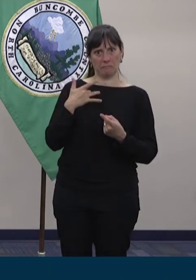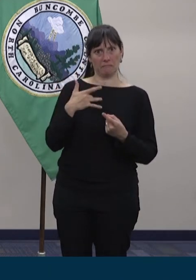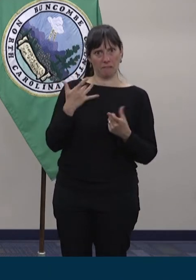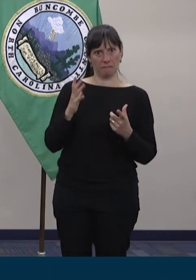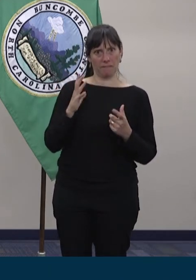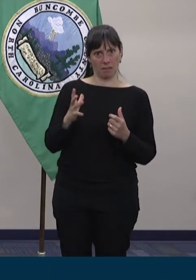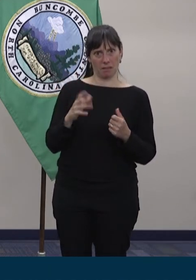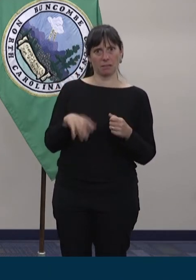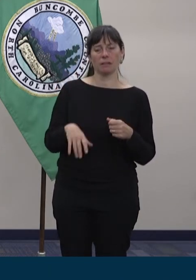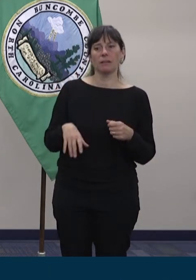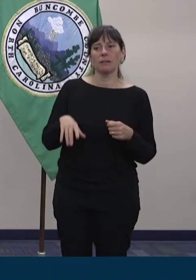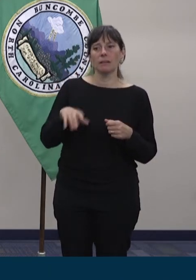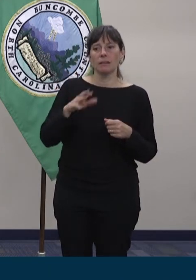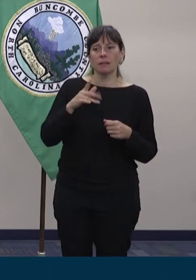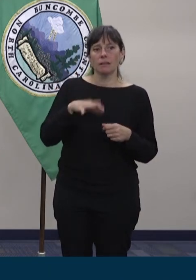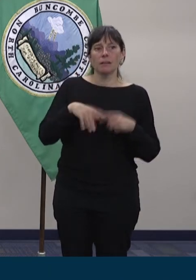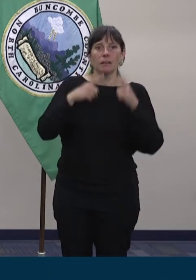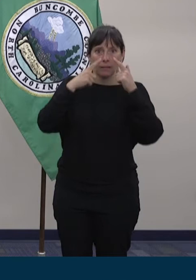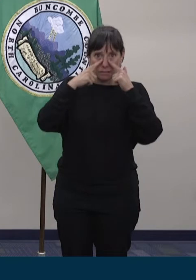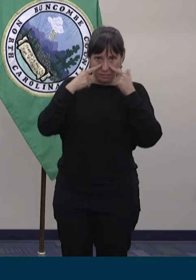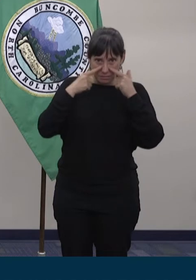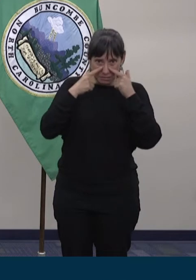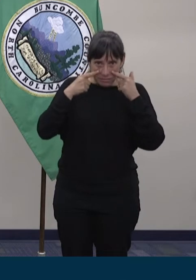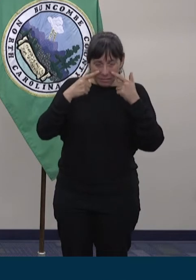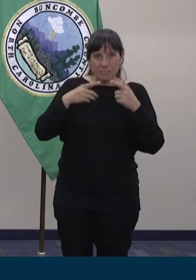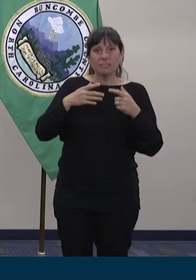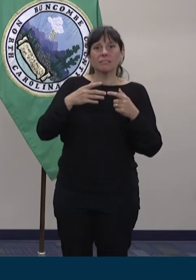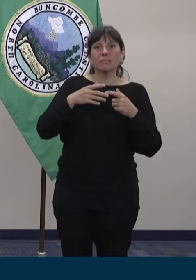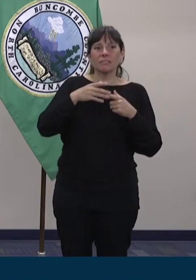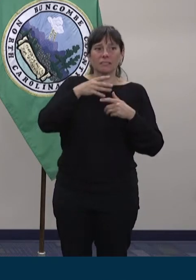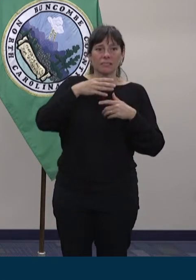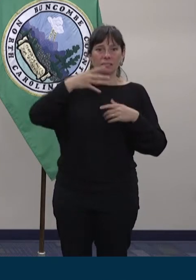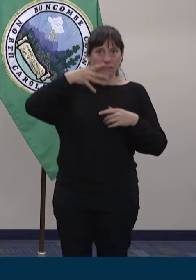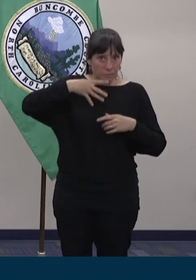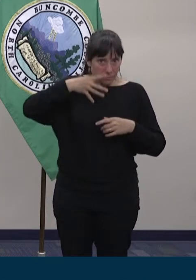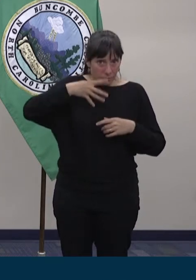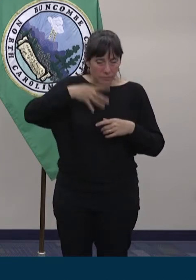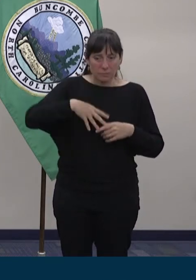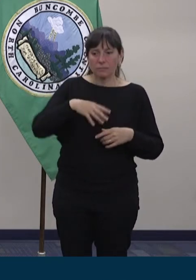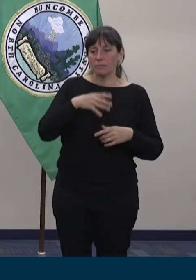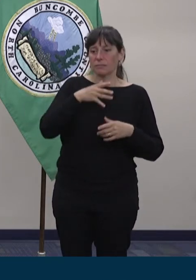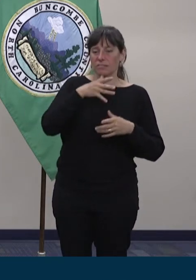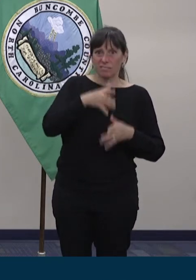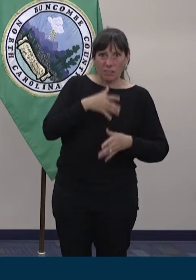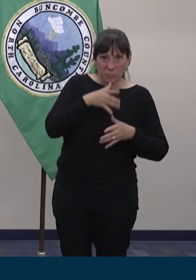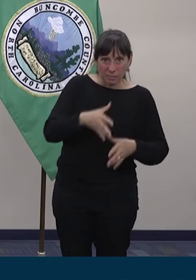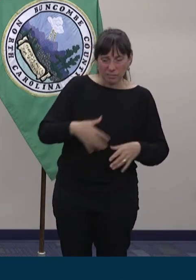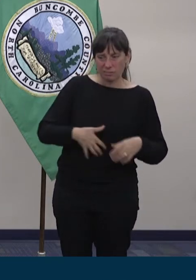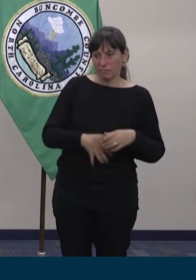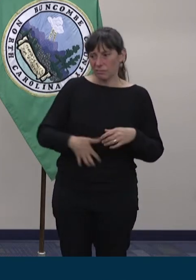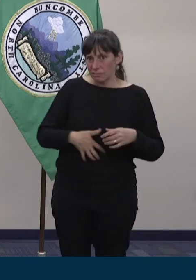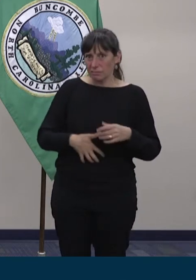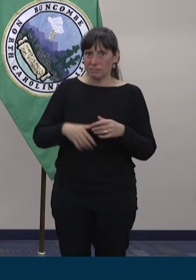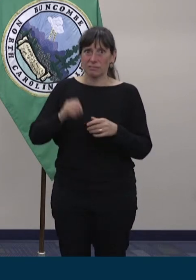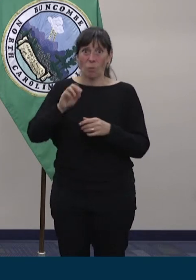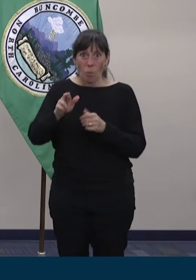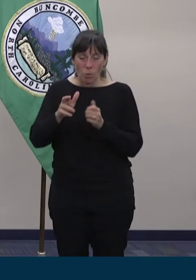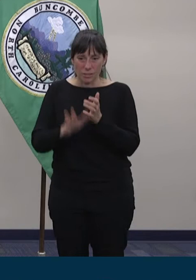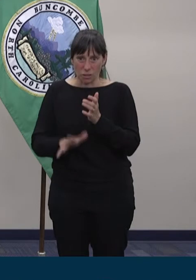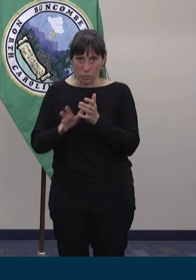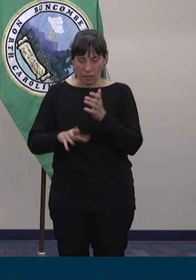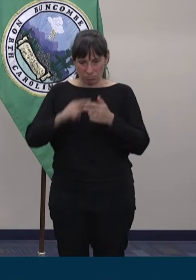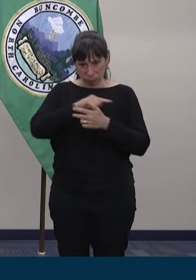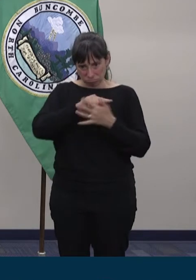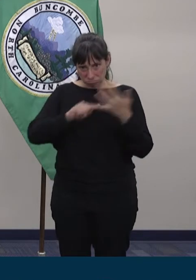nose, nausea, vomiting, and diarrhea. Testing is available for those who have any of